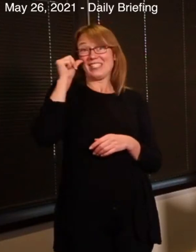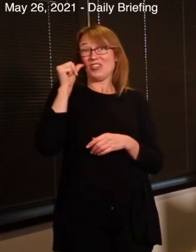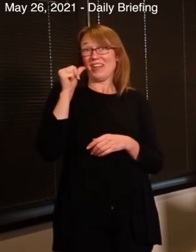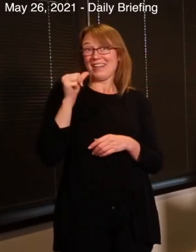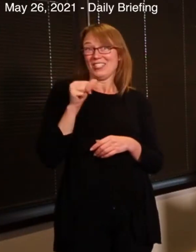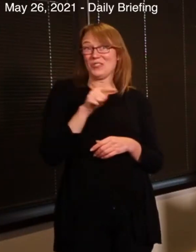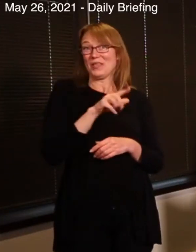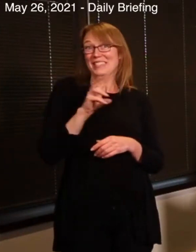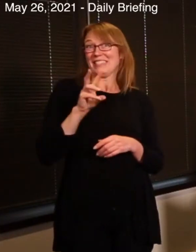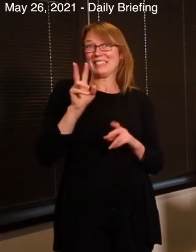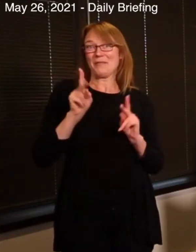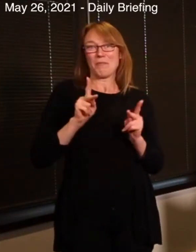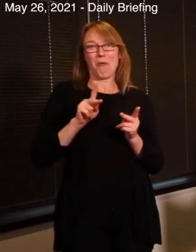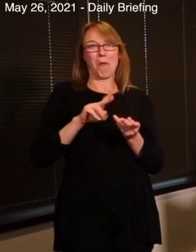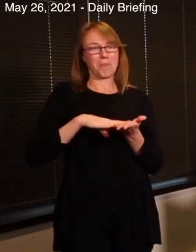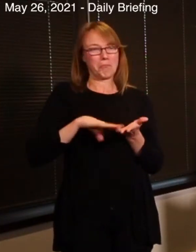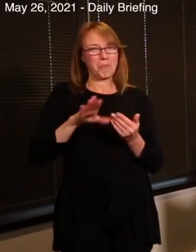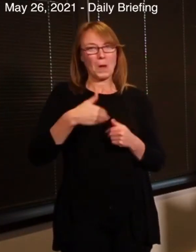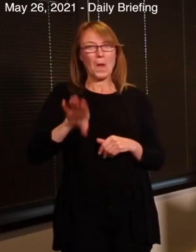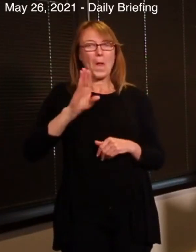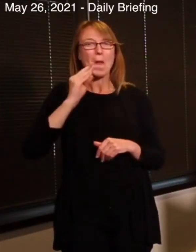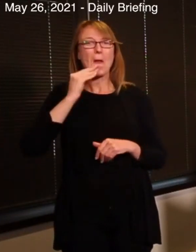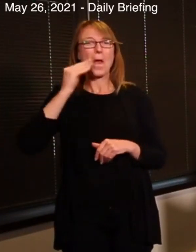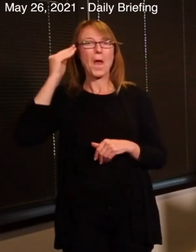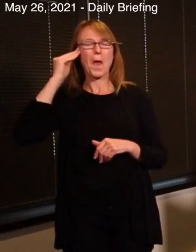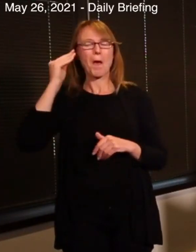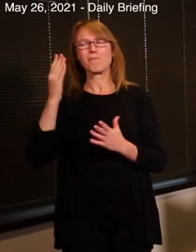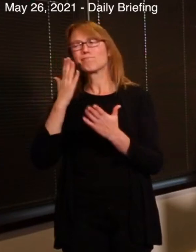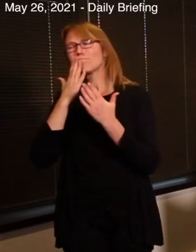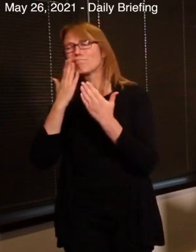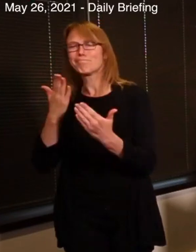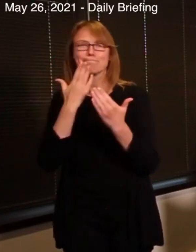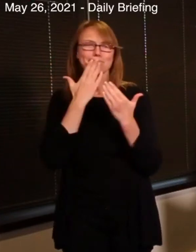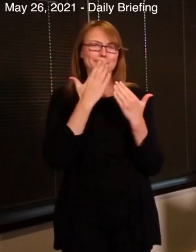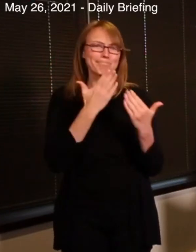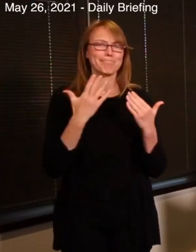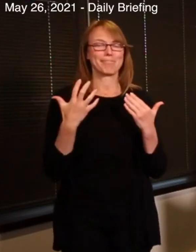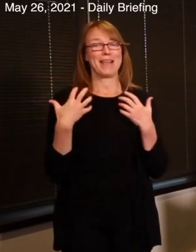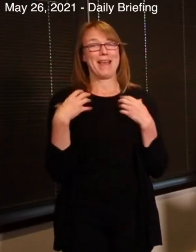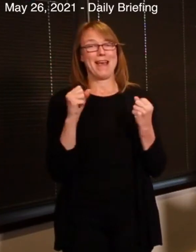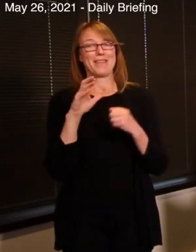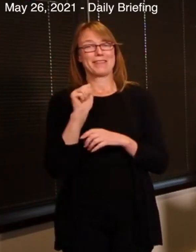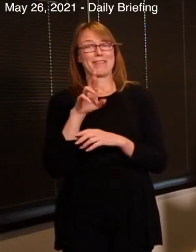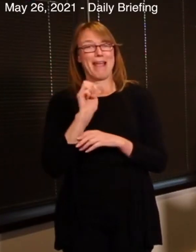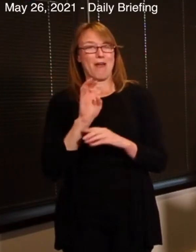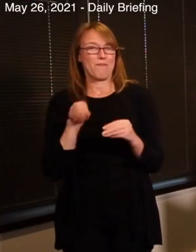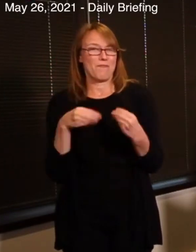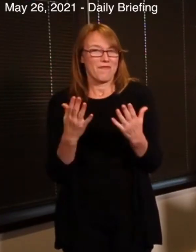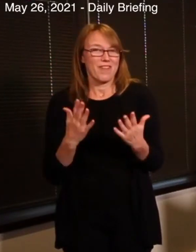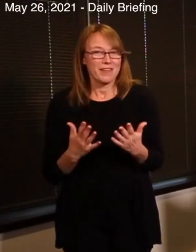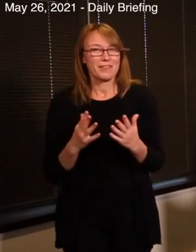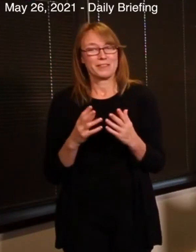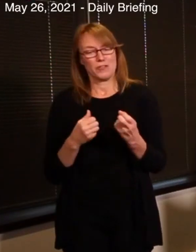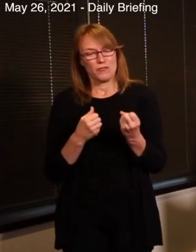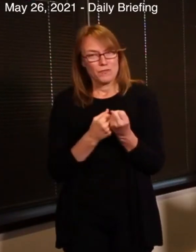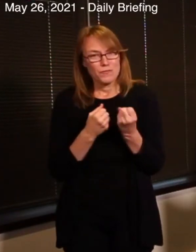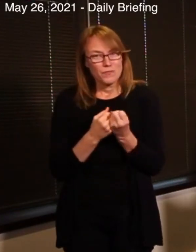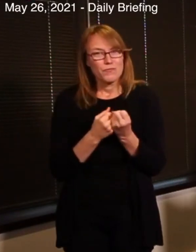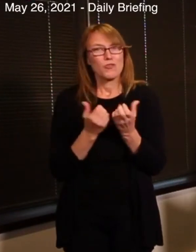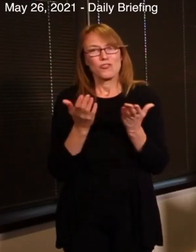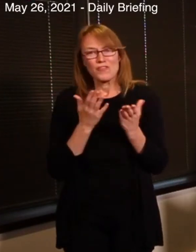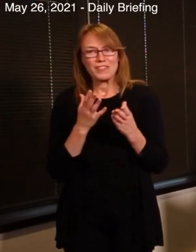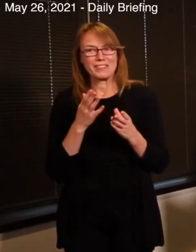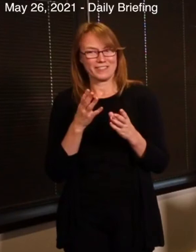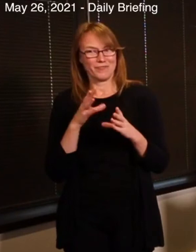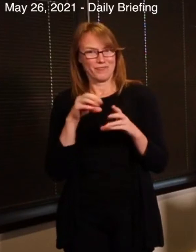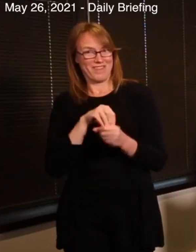more. Again, a big thank you to all of our healthcare providers and everybody that supports them in the healthcare systems for getting these